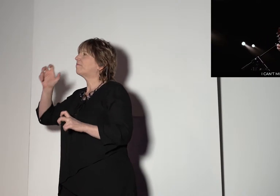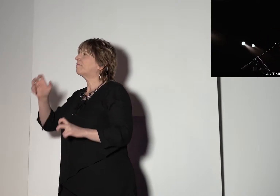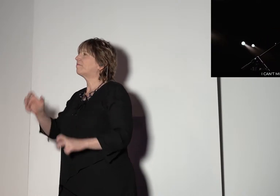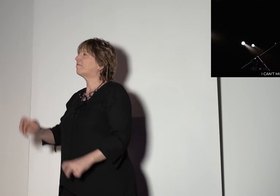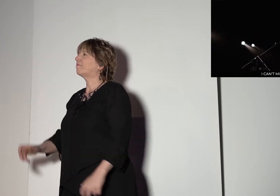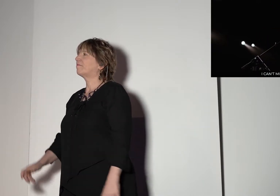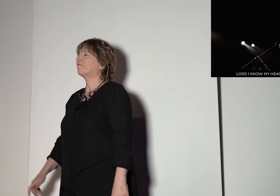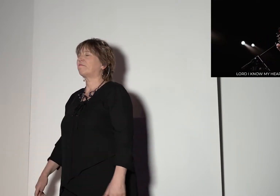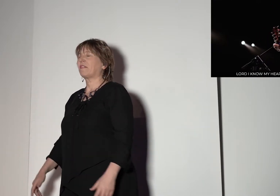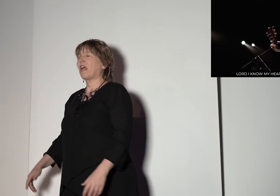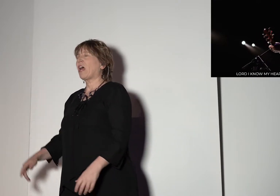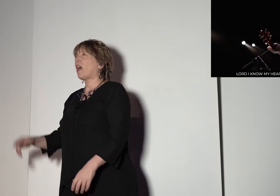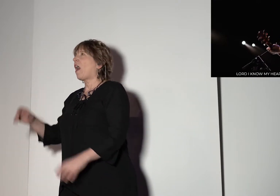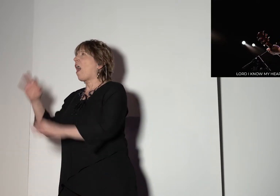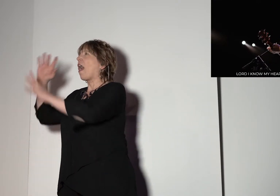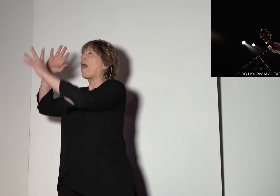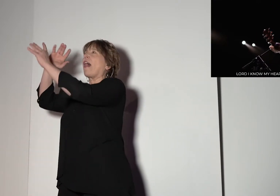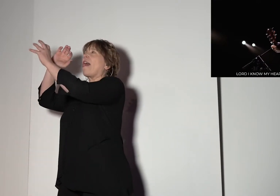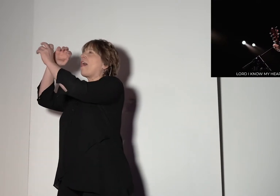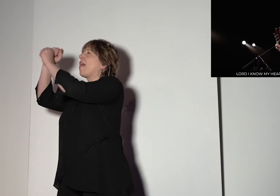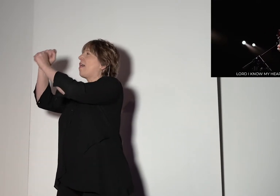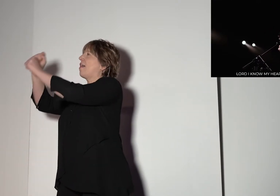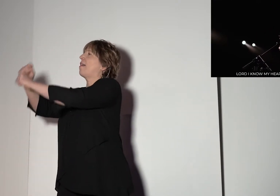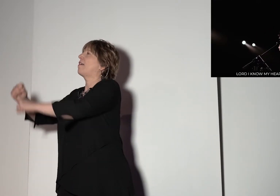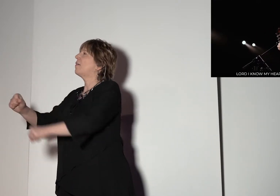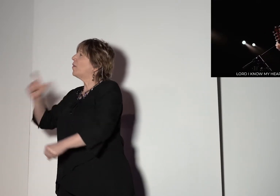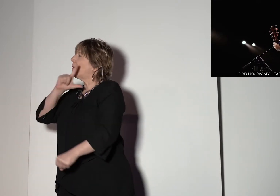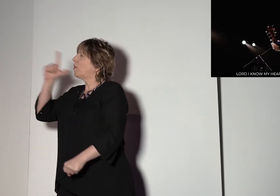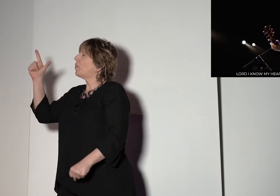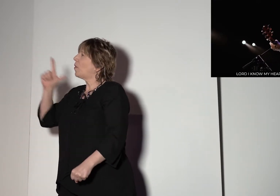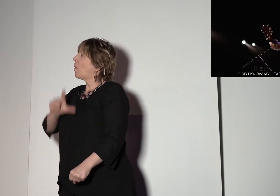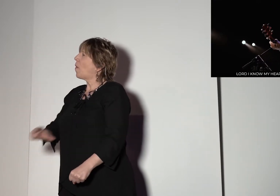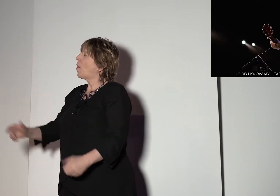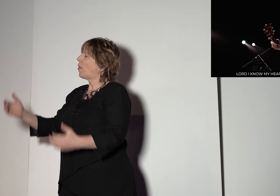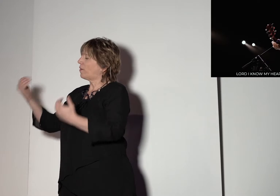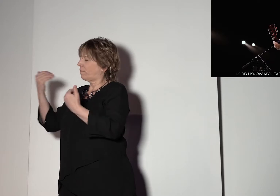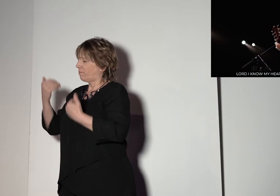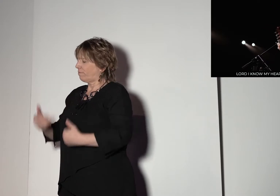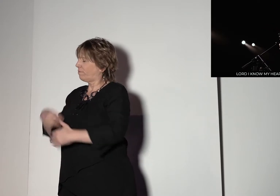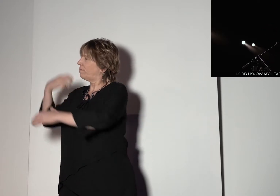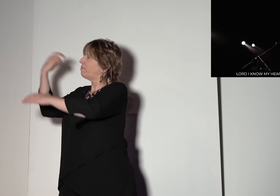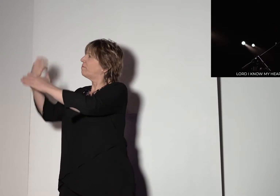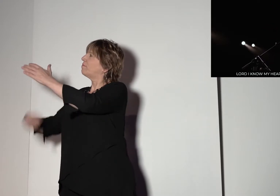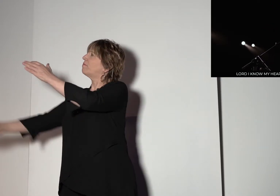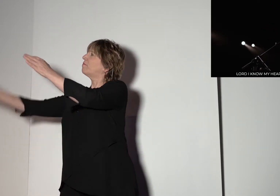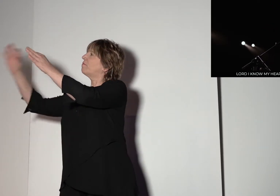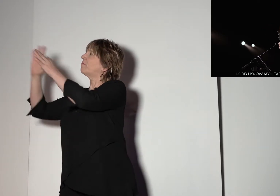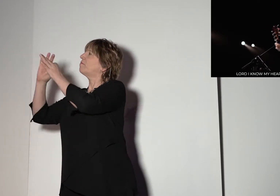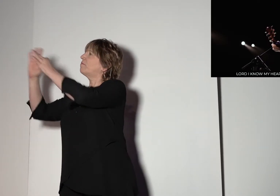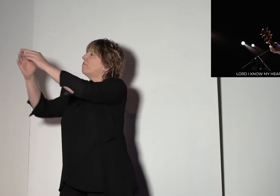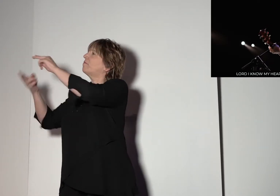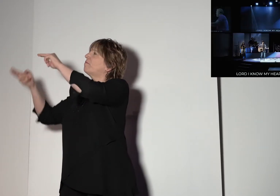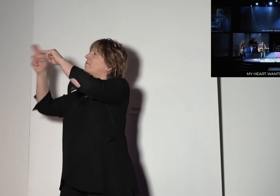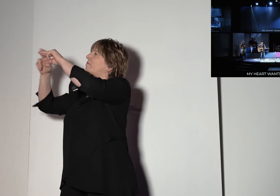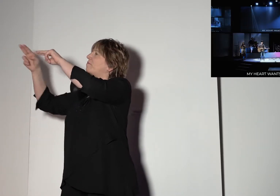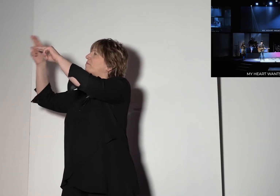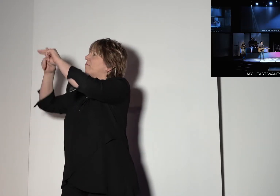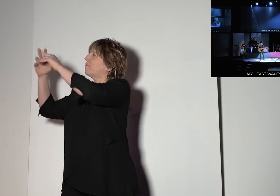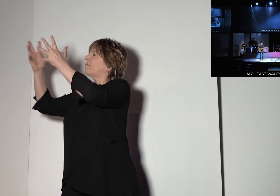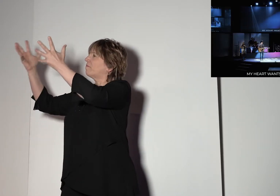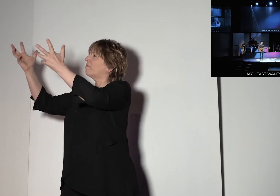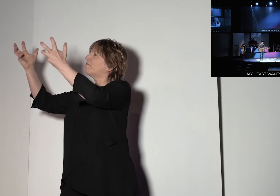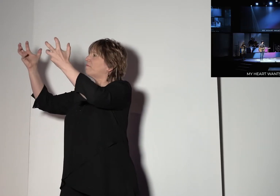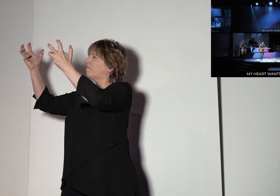a thing. Lord, I know my heart wants more of you.